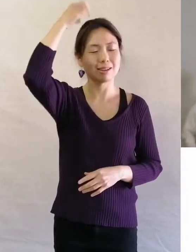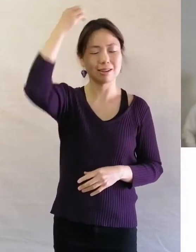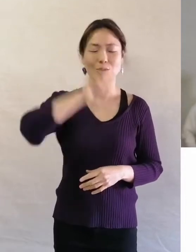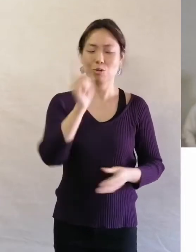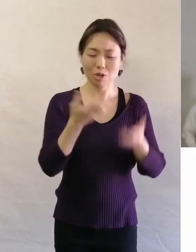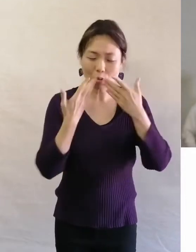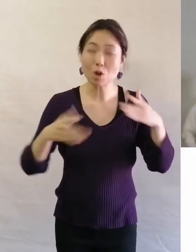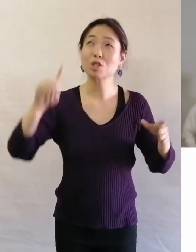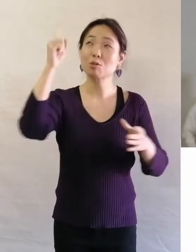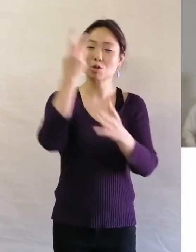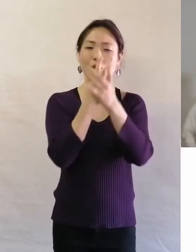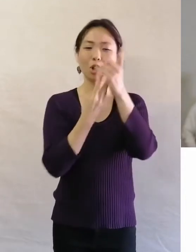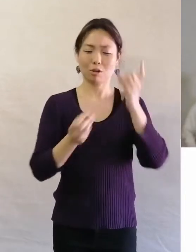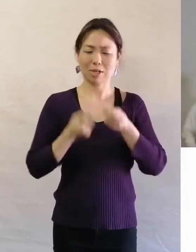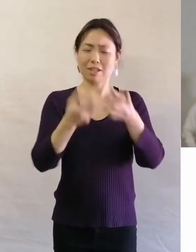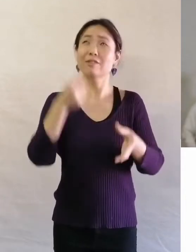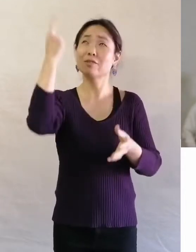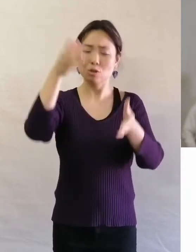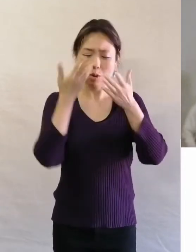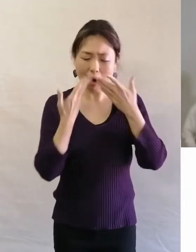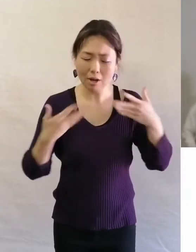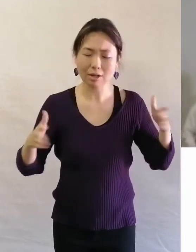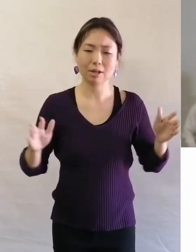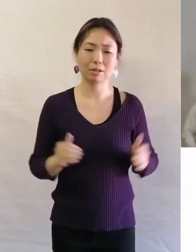We worship you, God, and we give you honor.